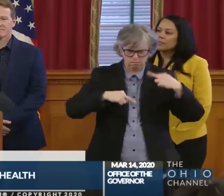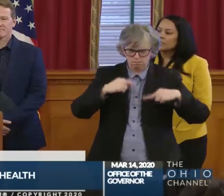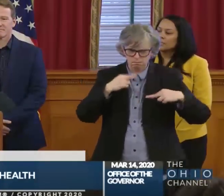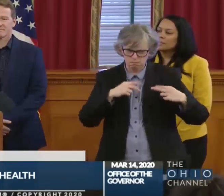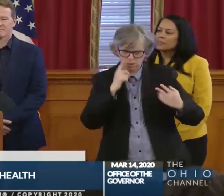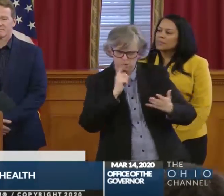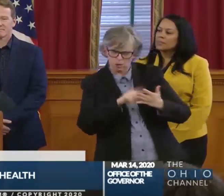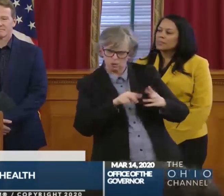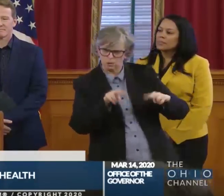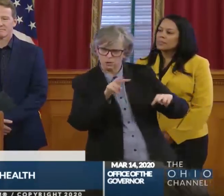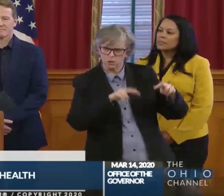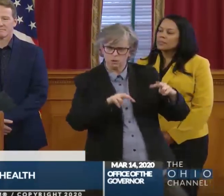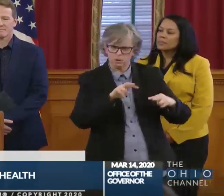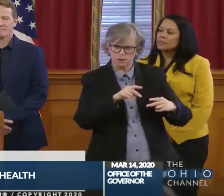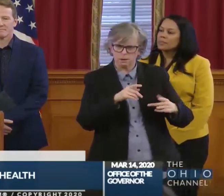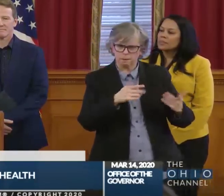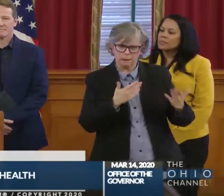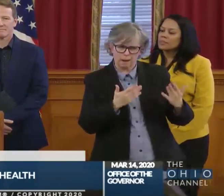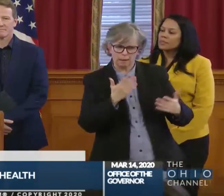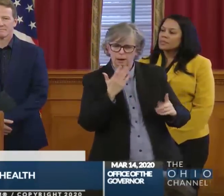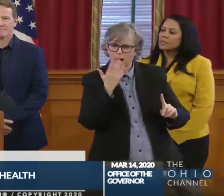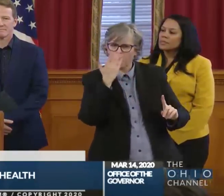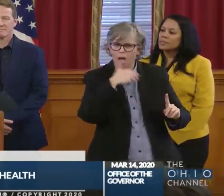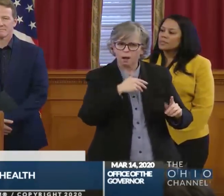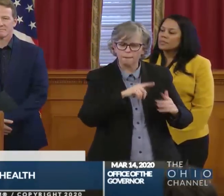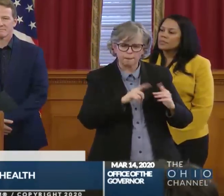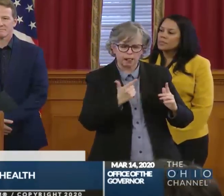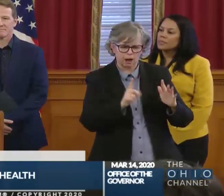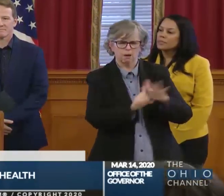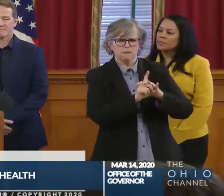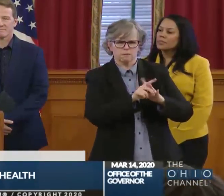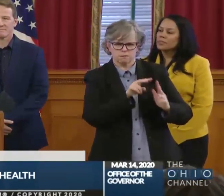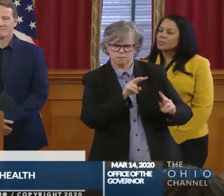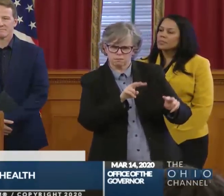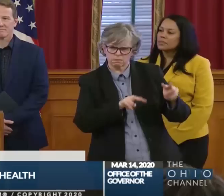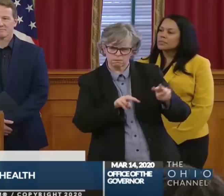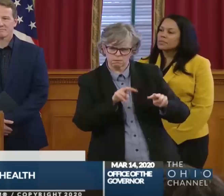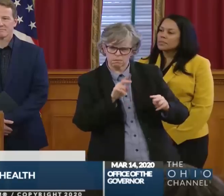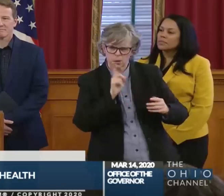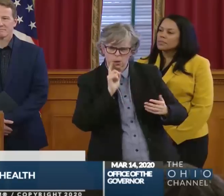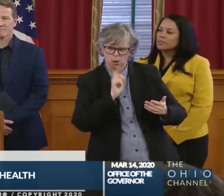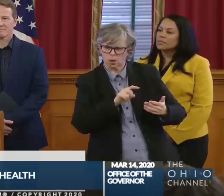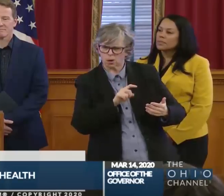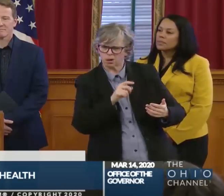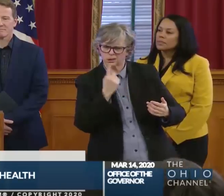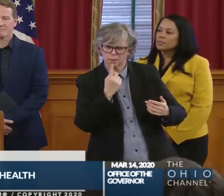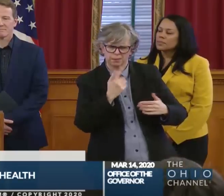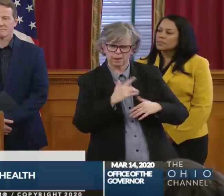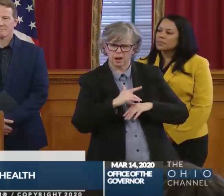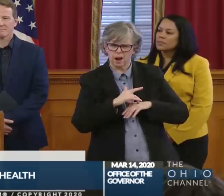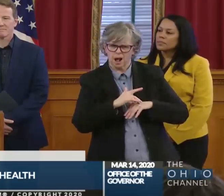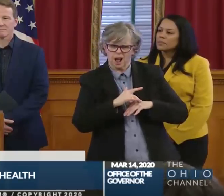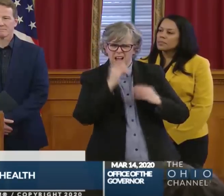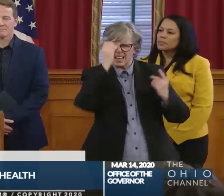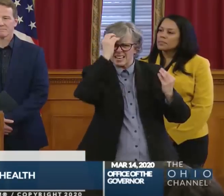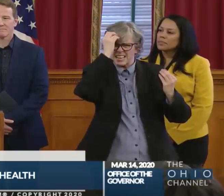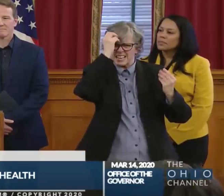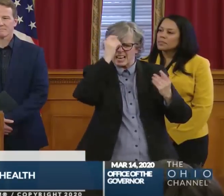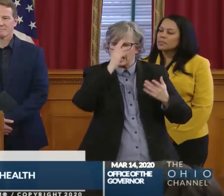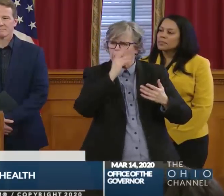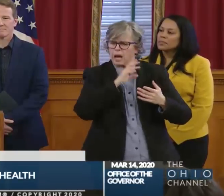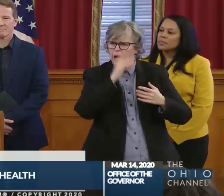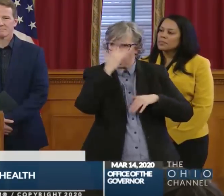down the road. But if you find yourself worrying a lot or having thoughts that you just can't get rid of over a prolonged period of time,